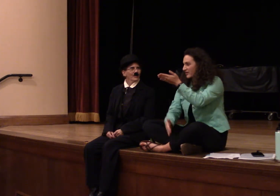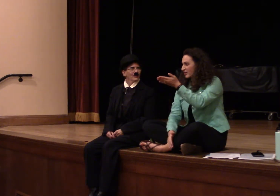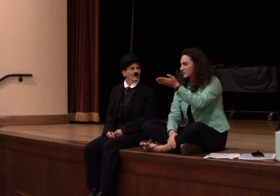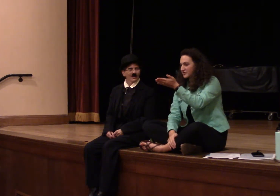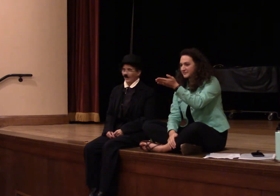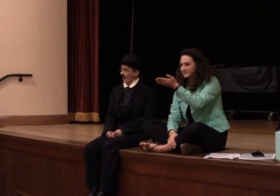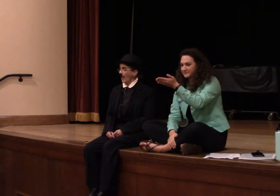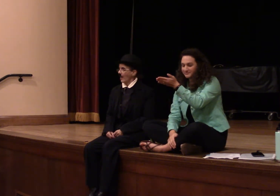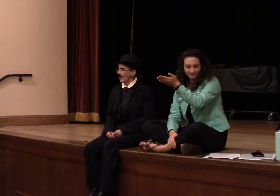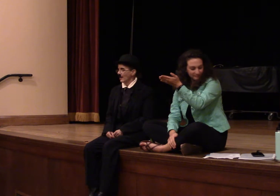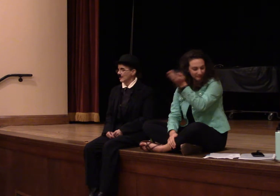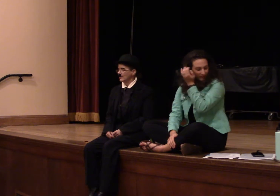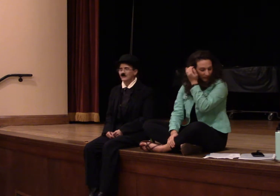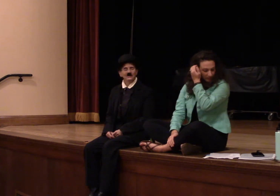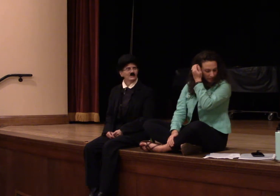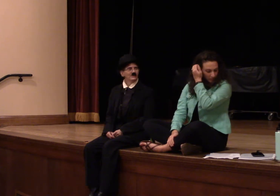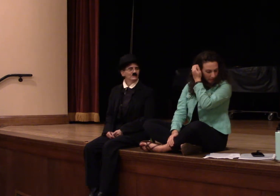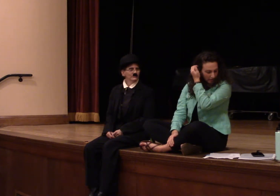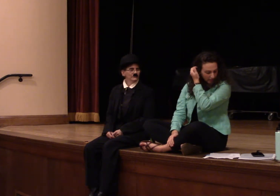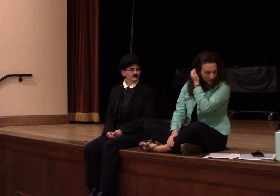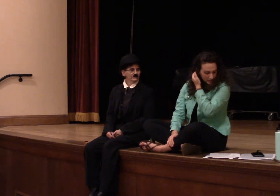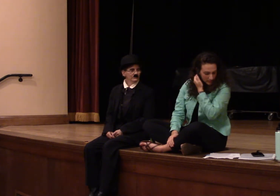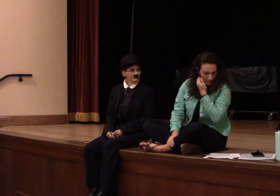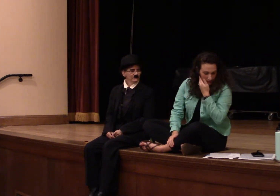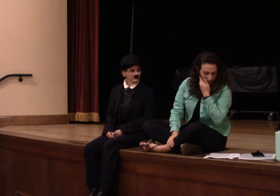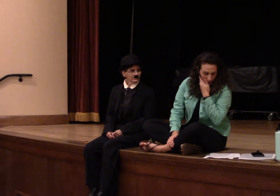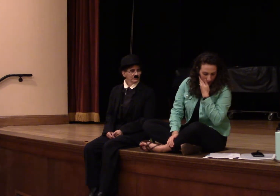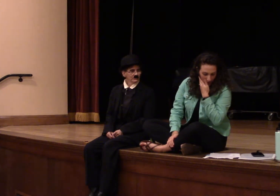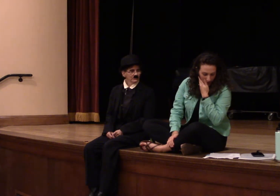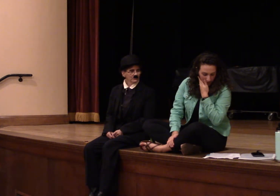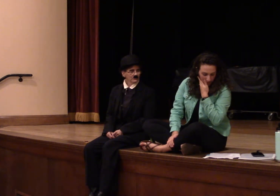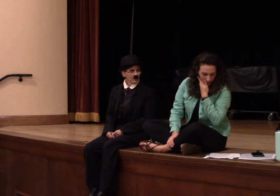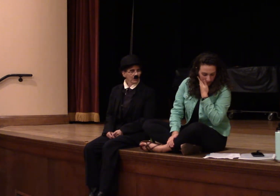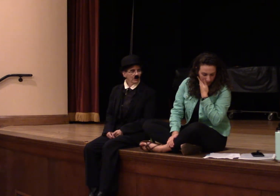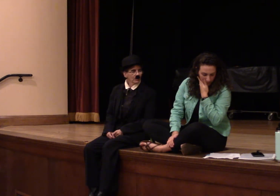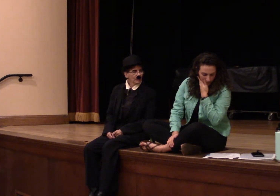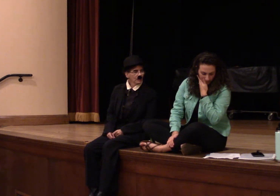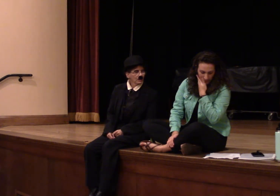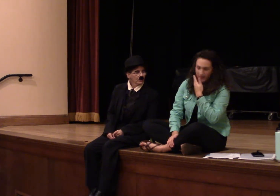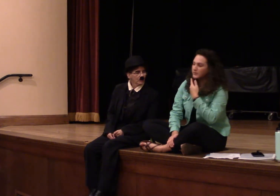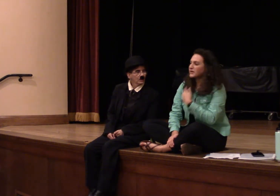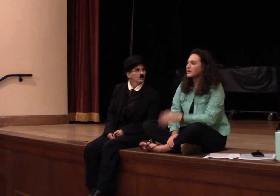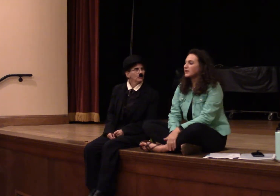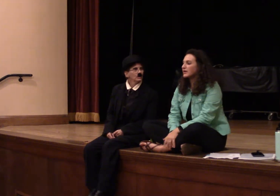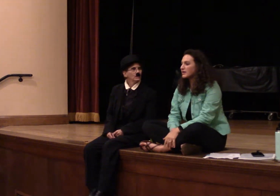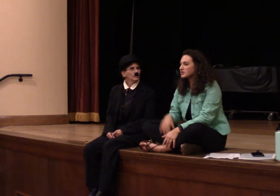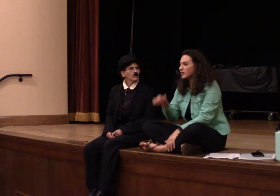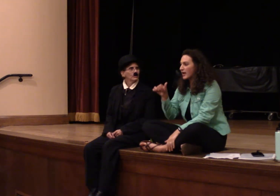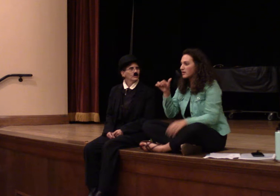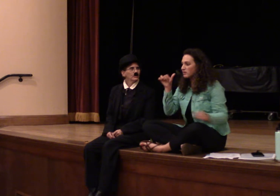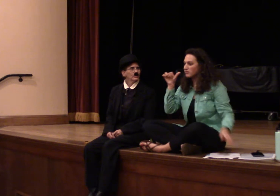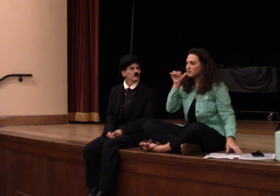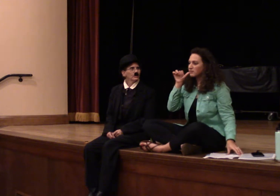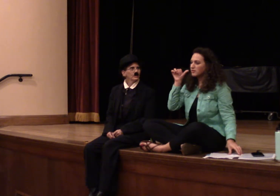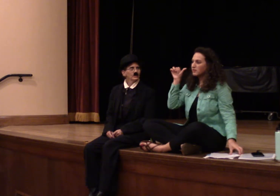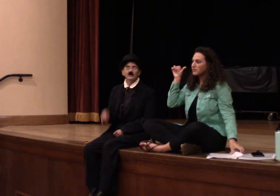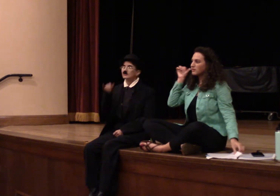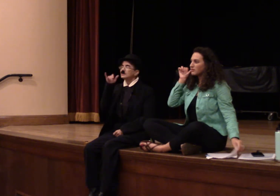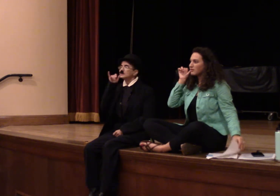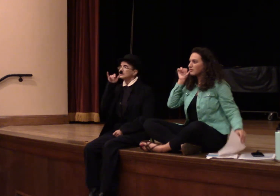edge. So weekend, and then we did yesterday.